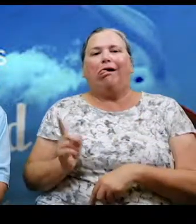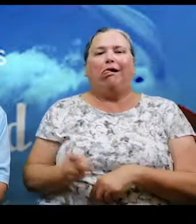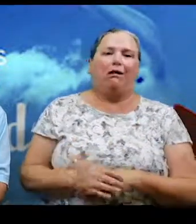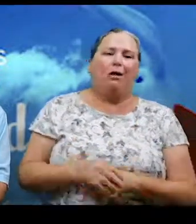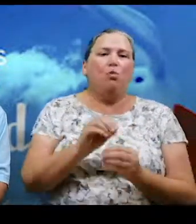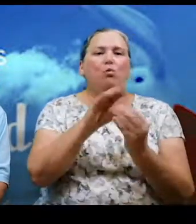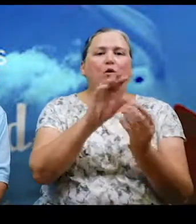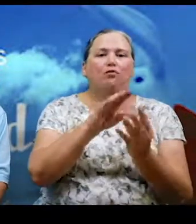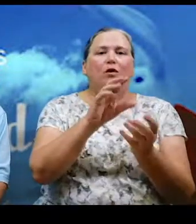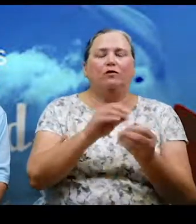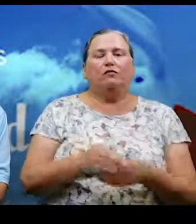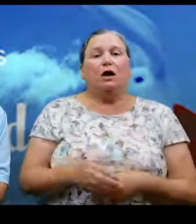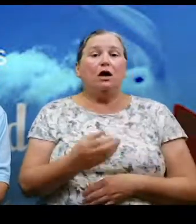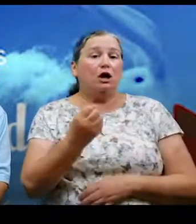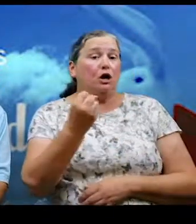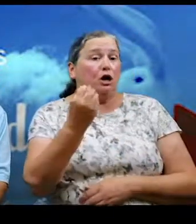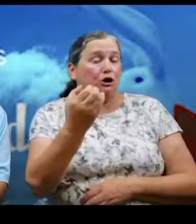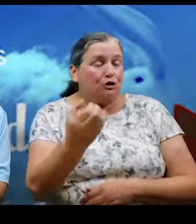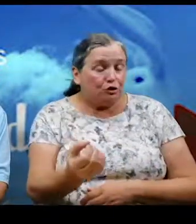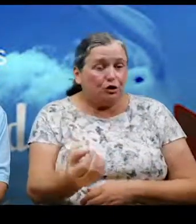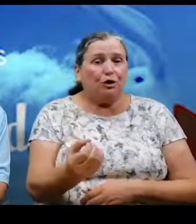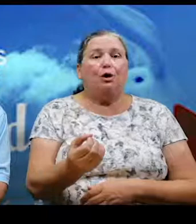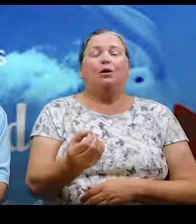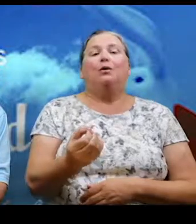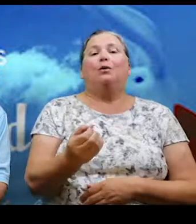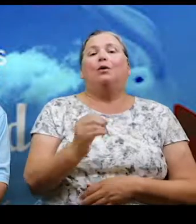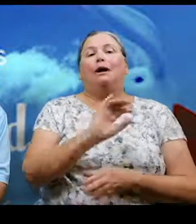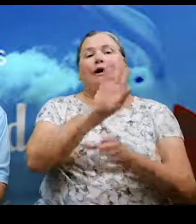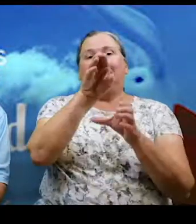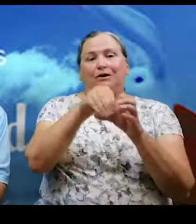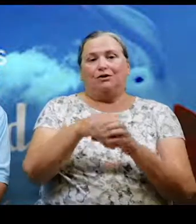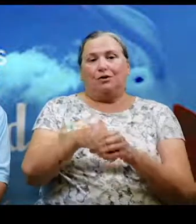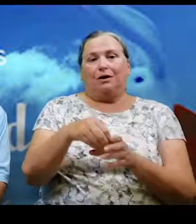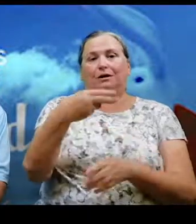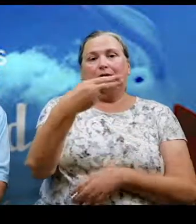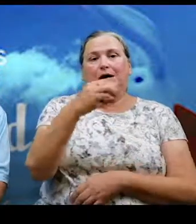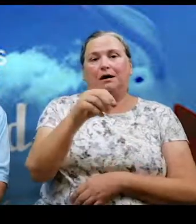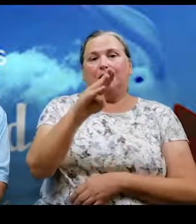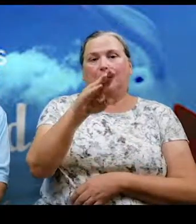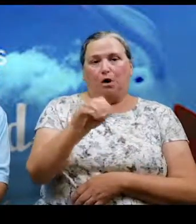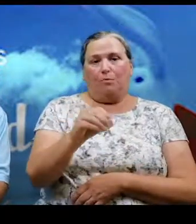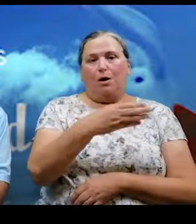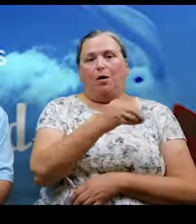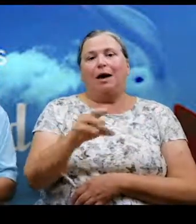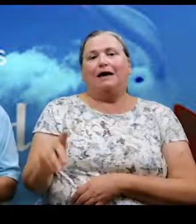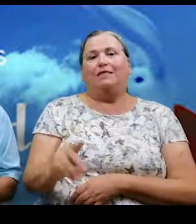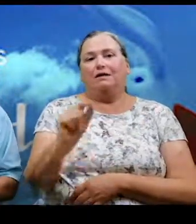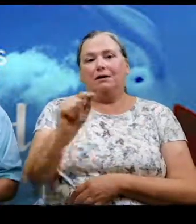it was that Edward took to the road with a hobo and his dog.